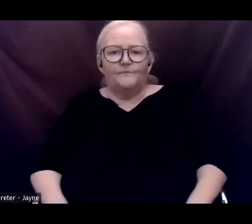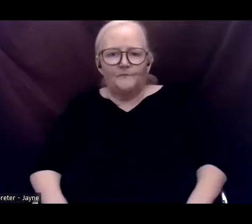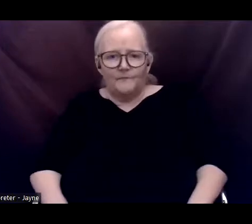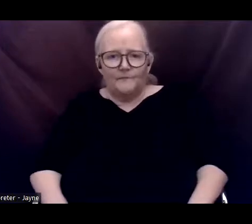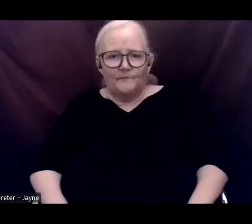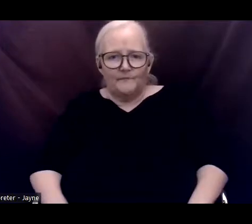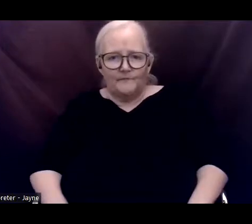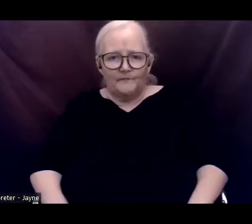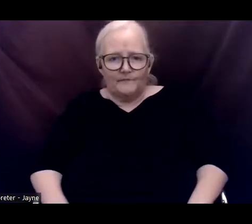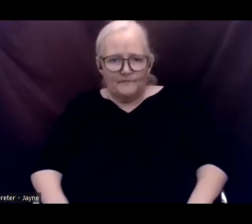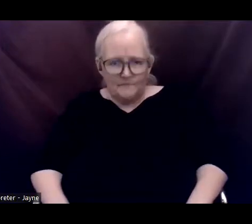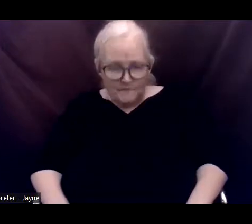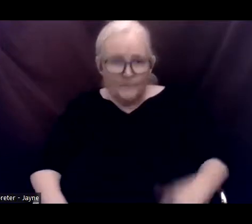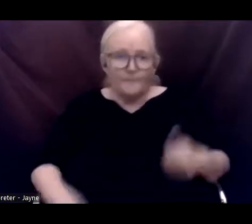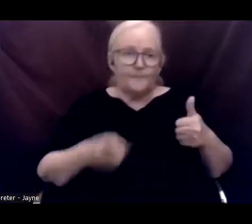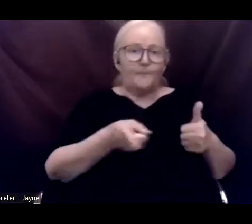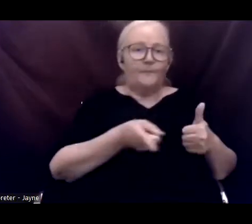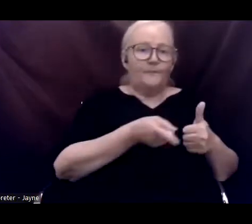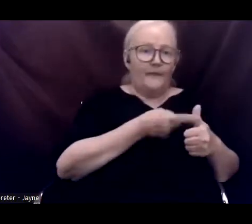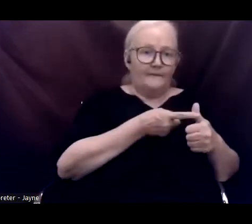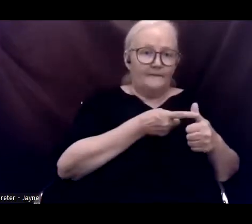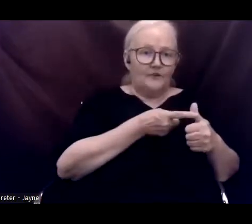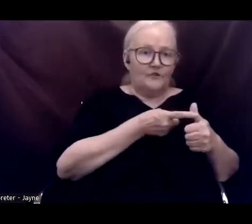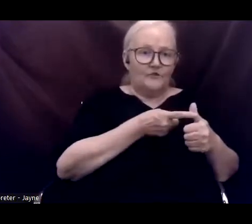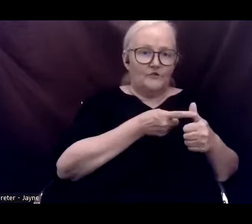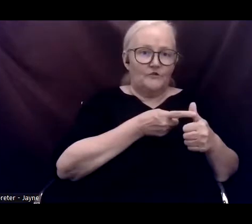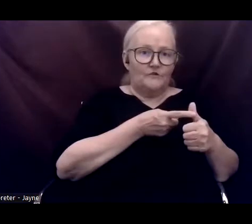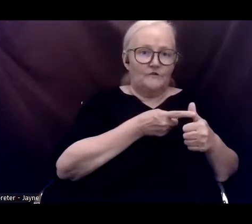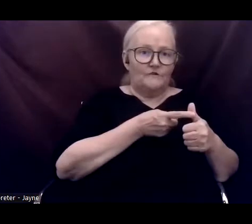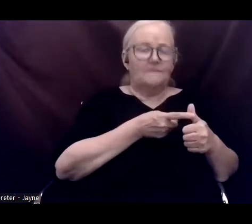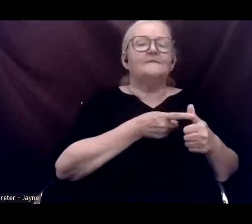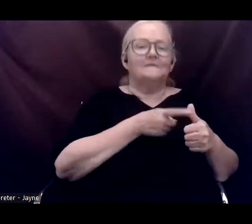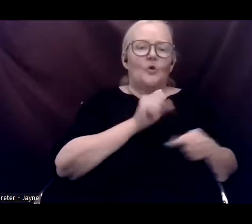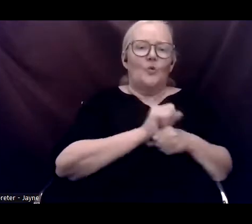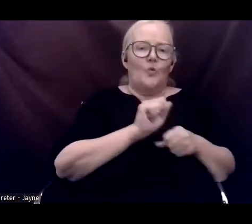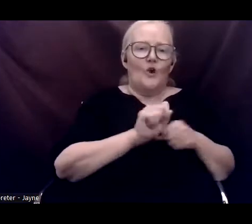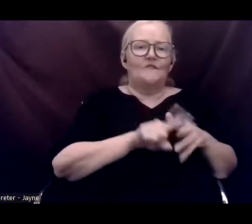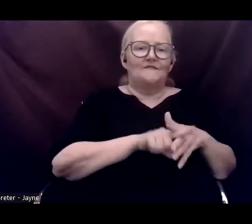By knot of one, the work's begun.